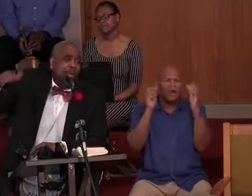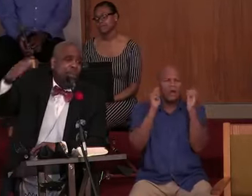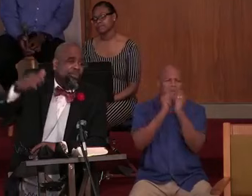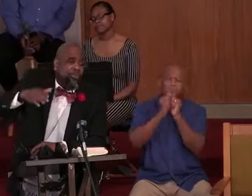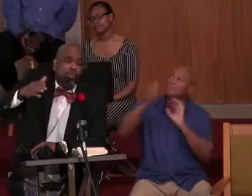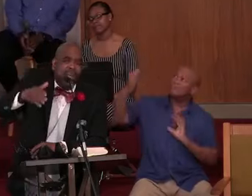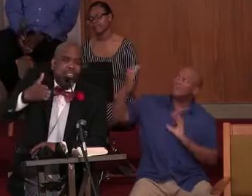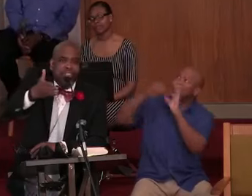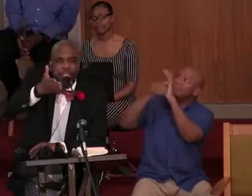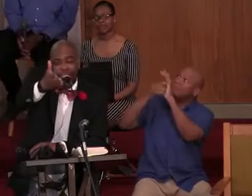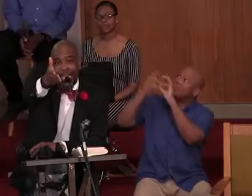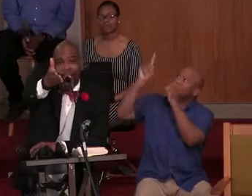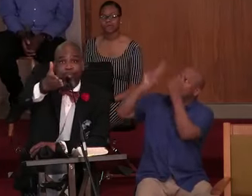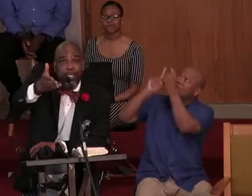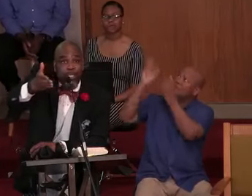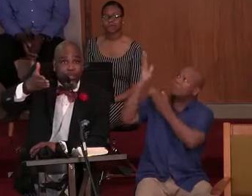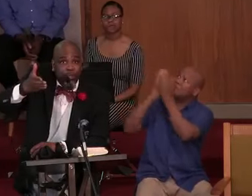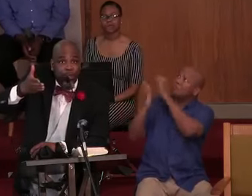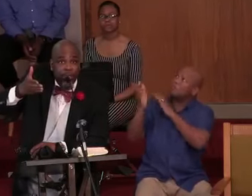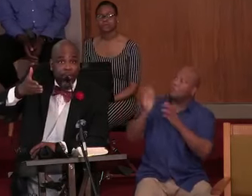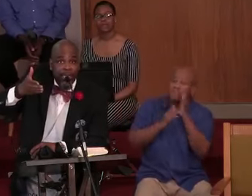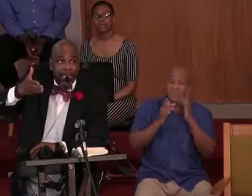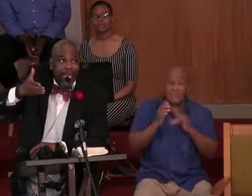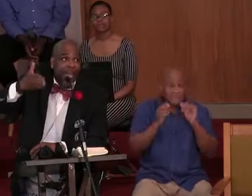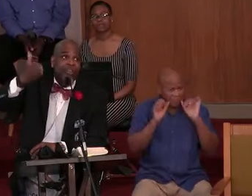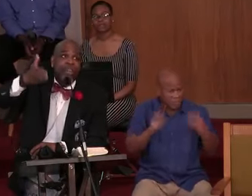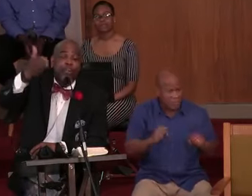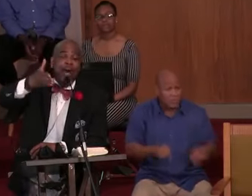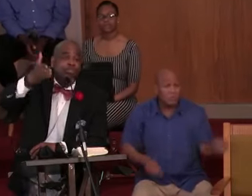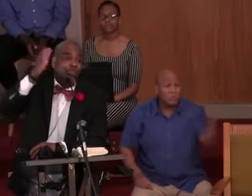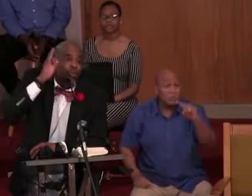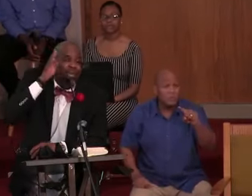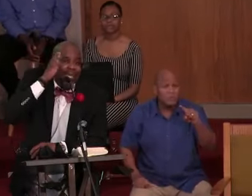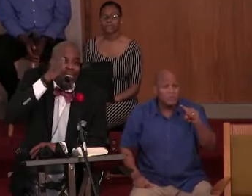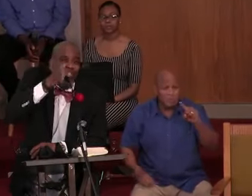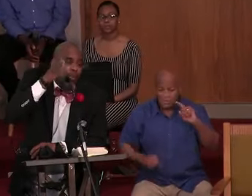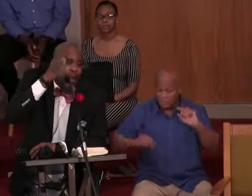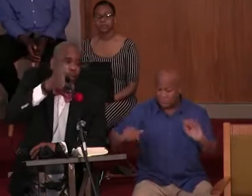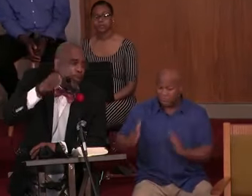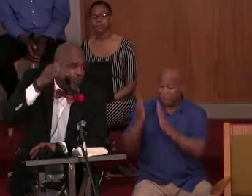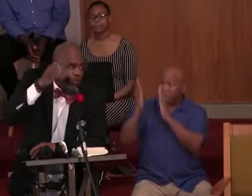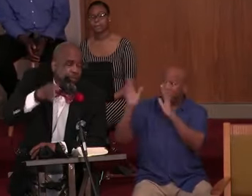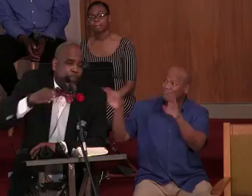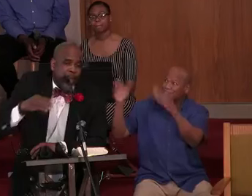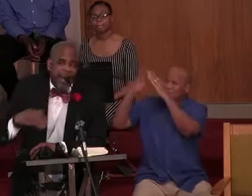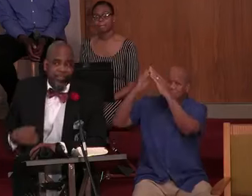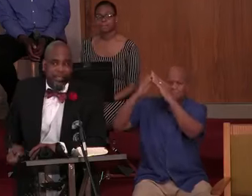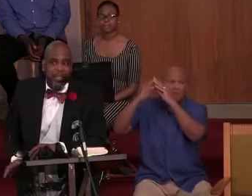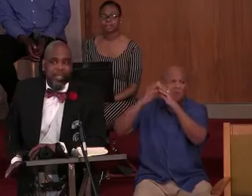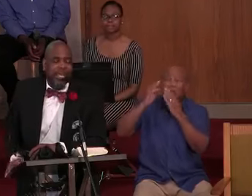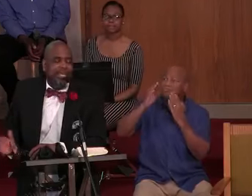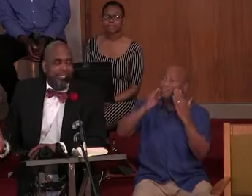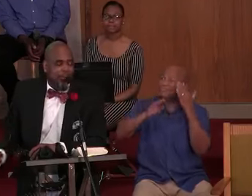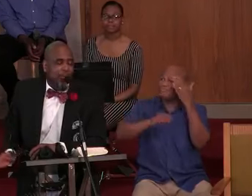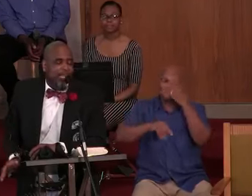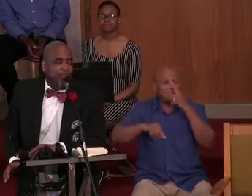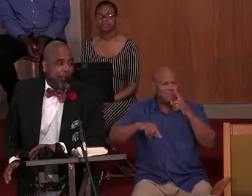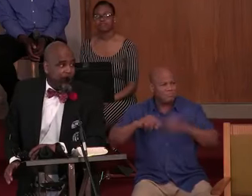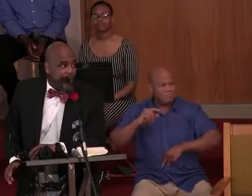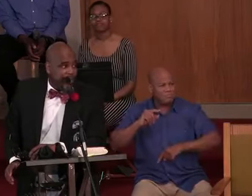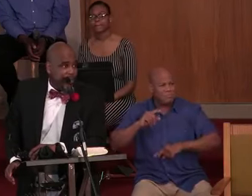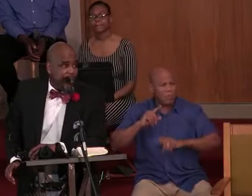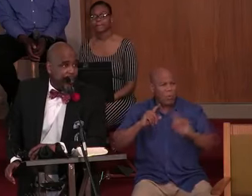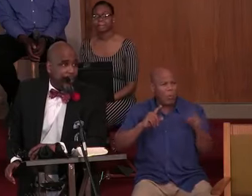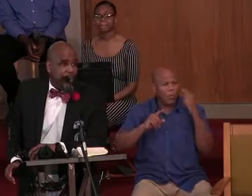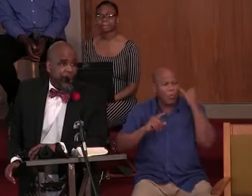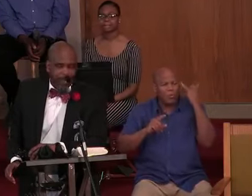himself through Christ Jesus. That could be you. Every other mountain will be insurmountable for you to pass, except Christ be